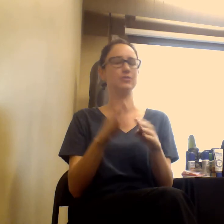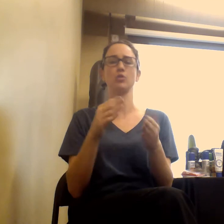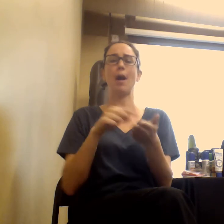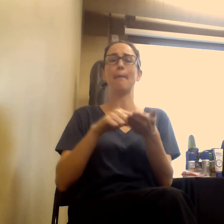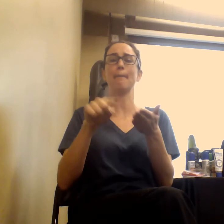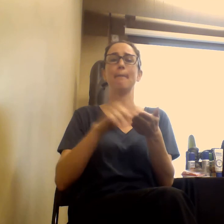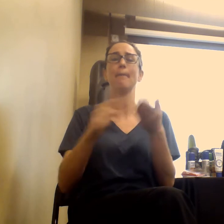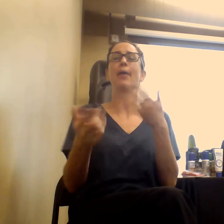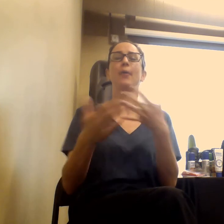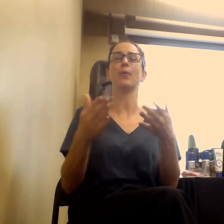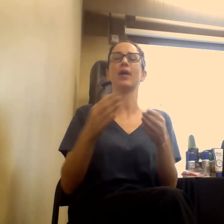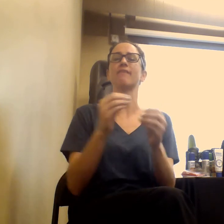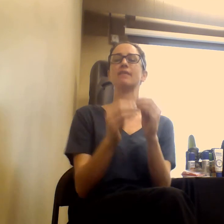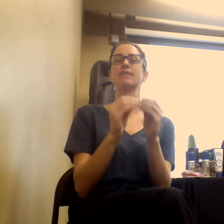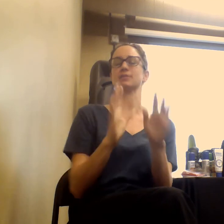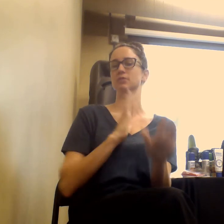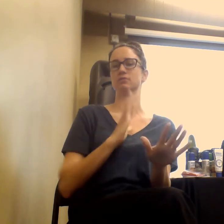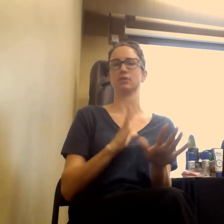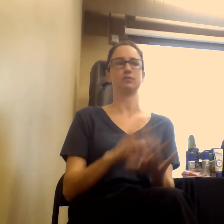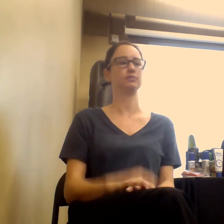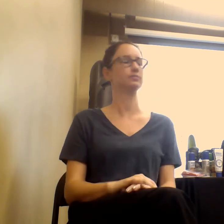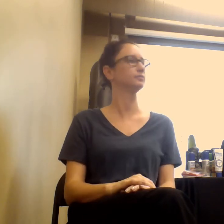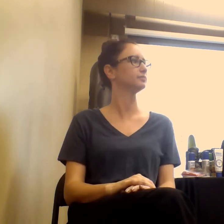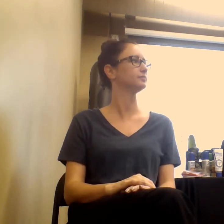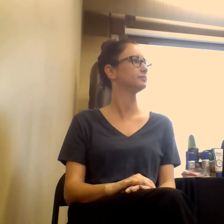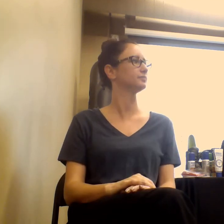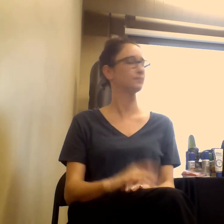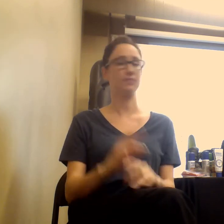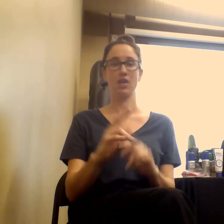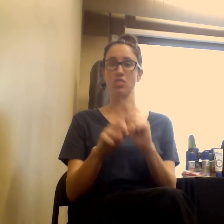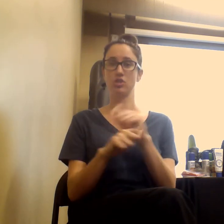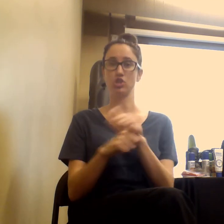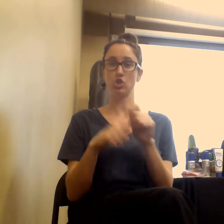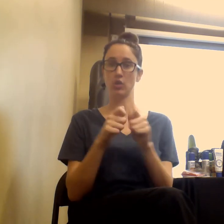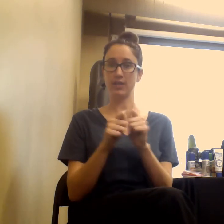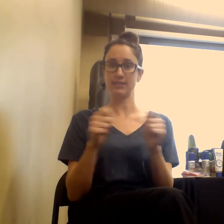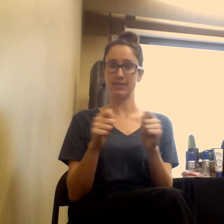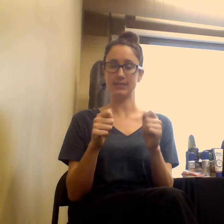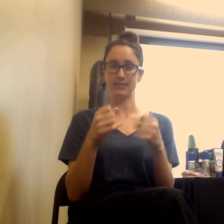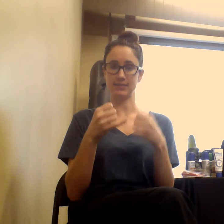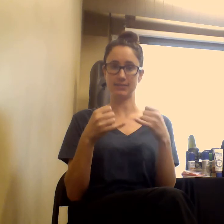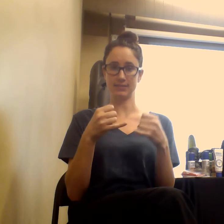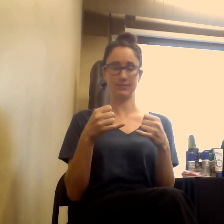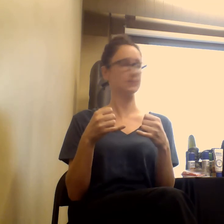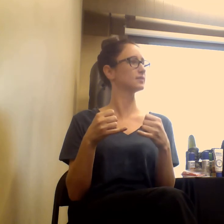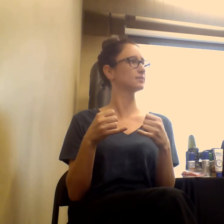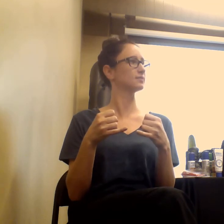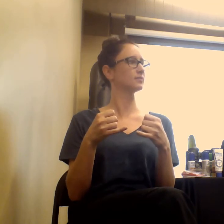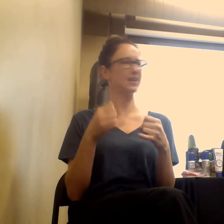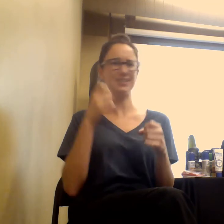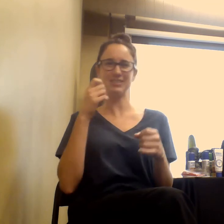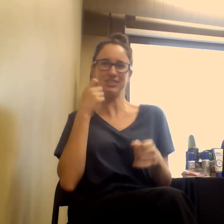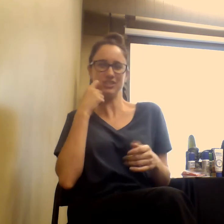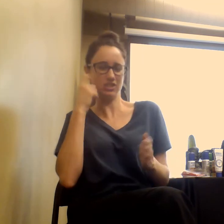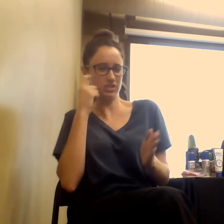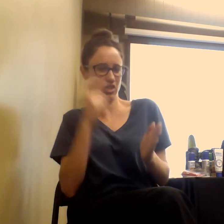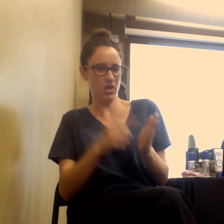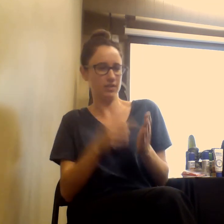you. Little things like the shoelaces. And I just noticed this, and I don't know when I did it. I was probably on a trip